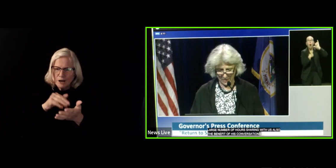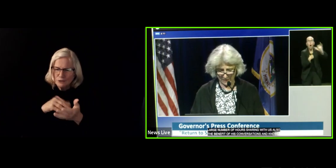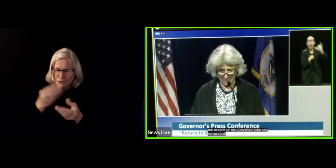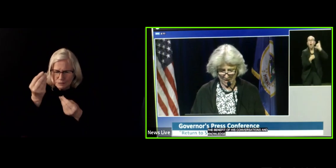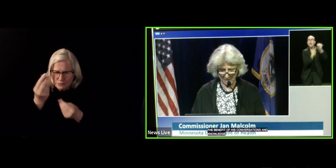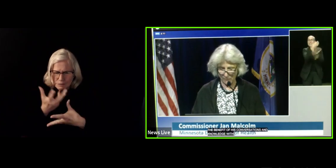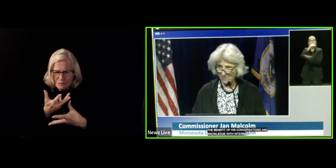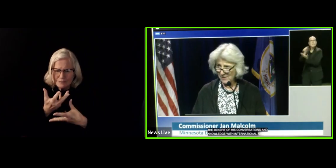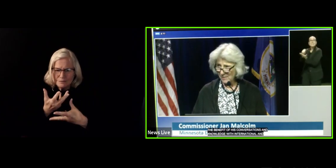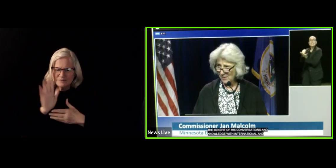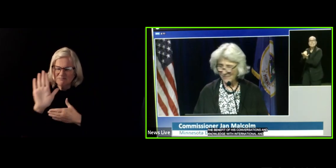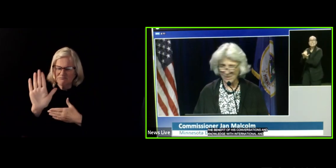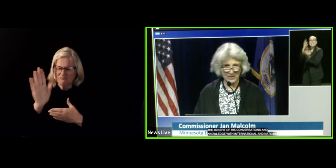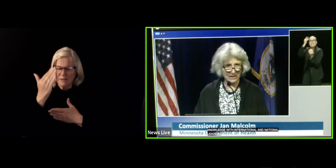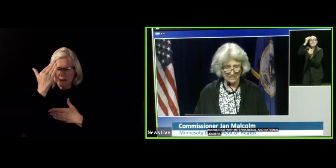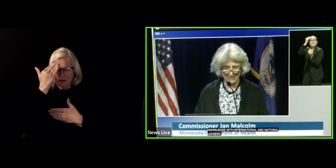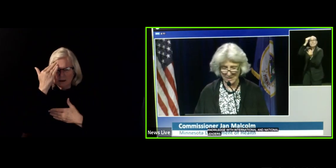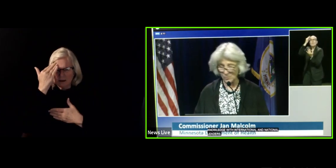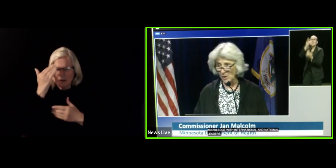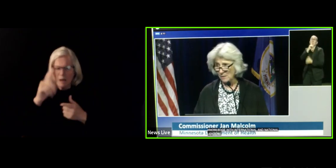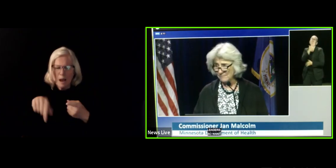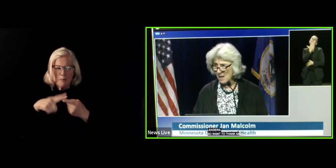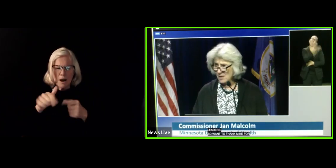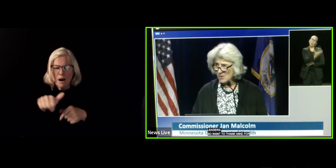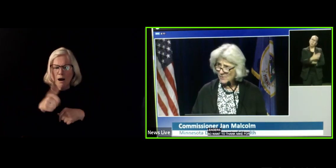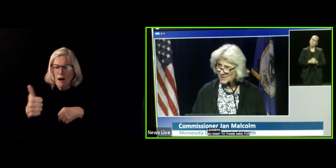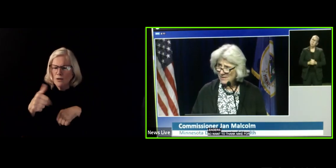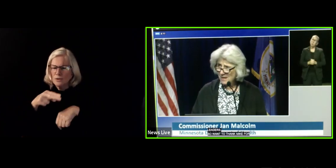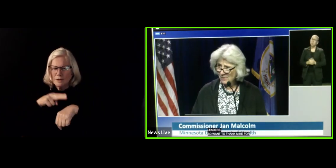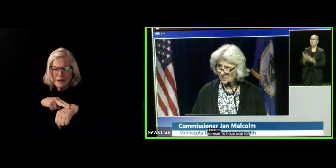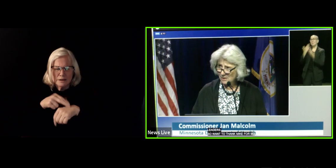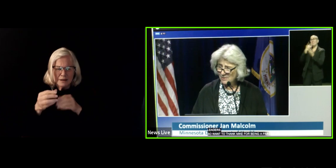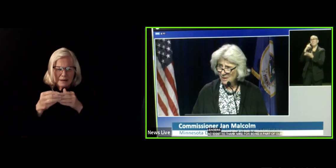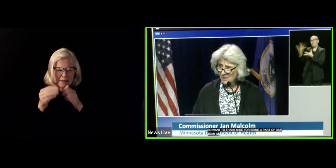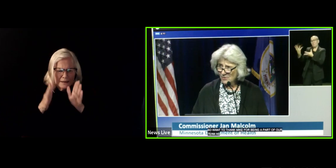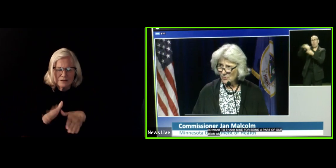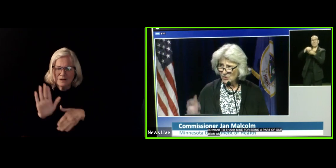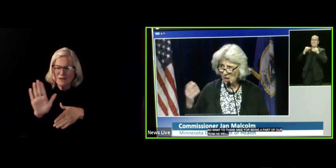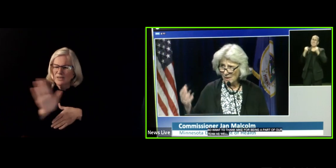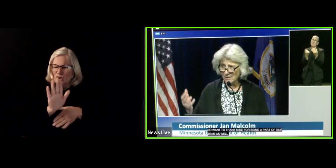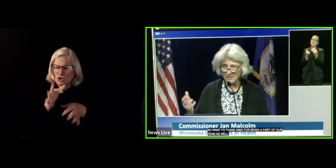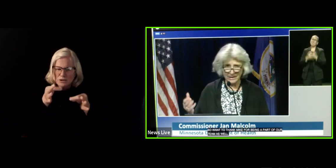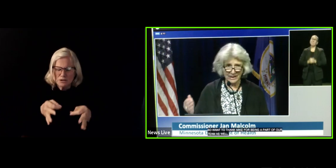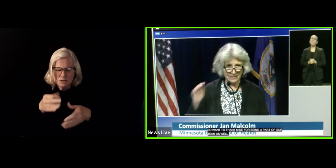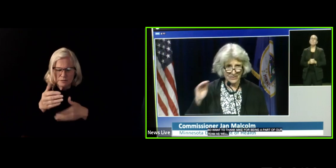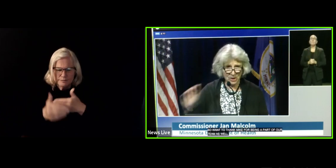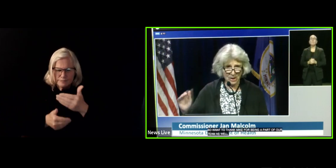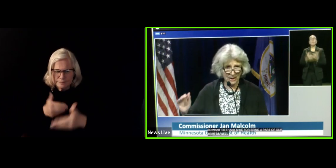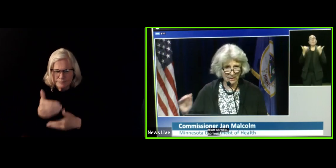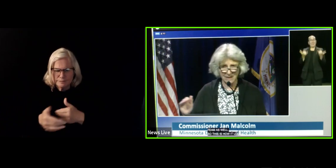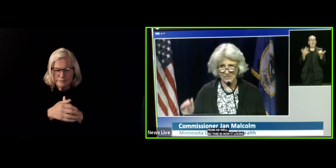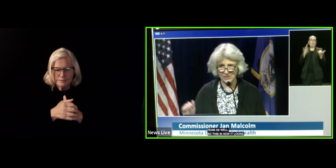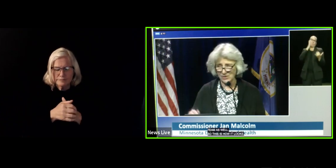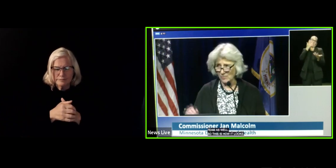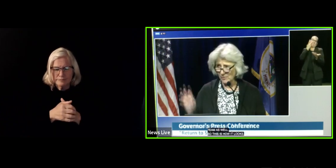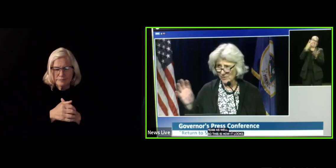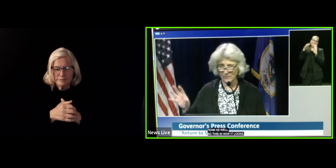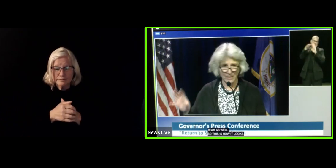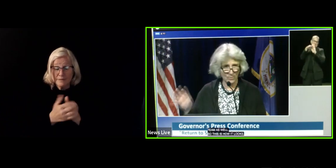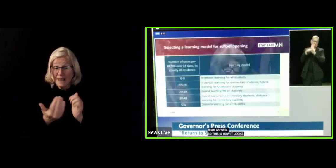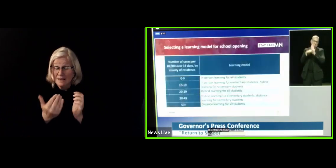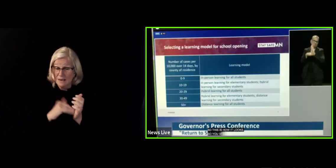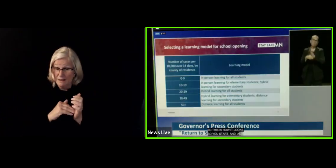want to thank Mike for being a part of our team as well. So this is how it looks. So you start, and again, starting the conversation with